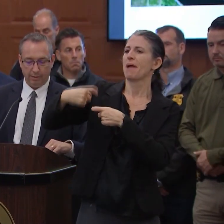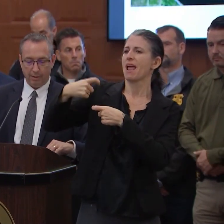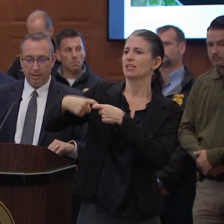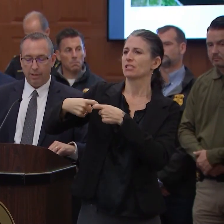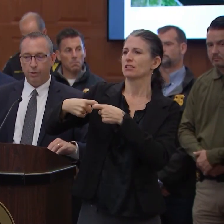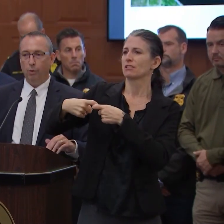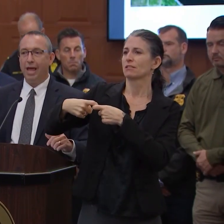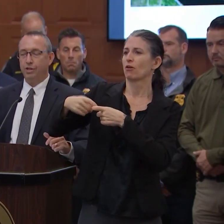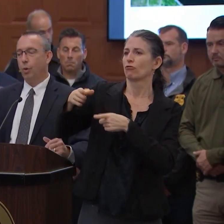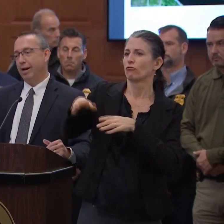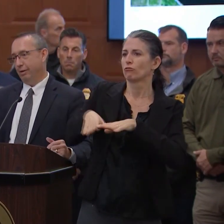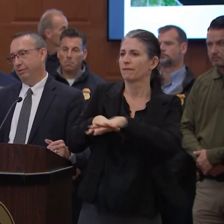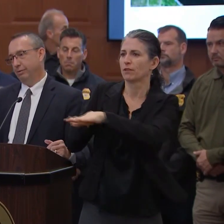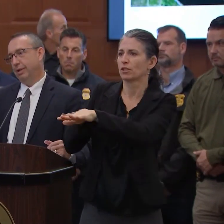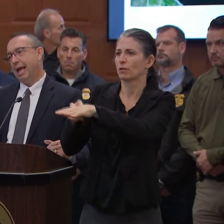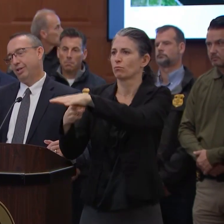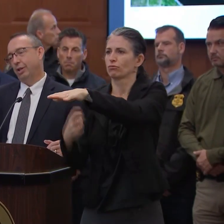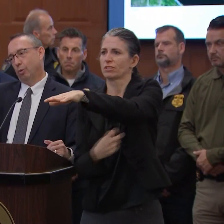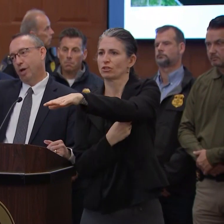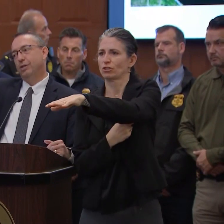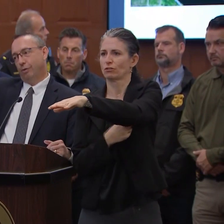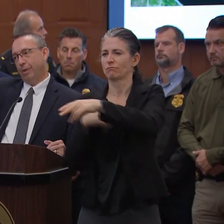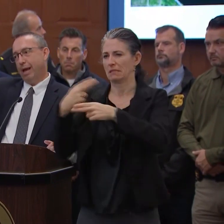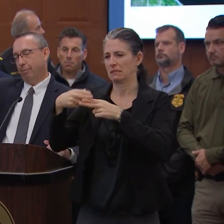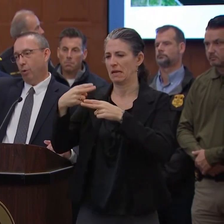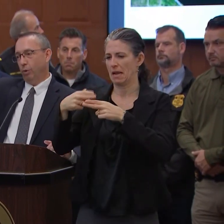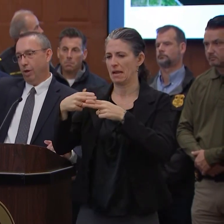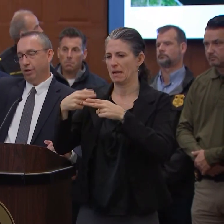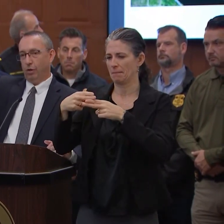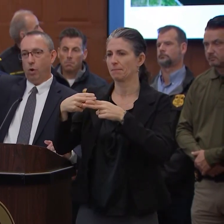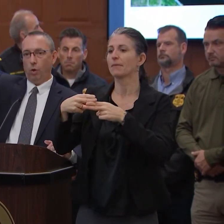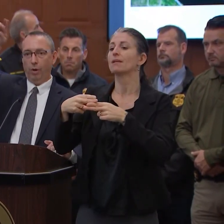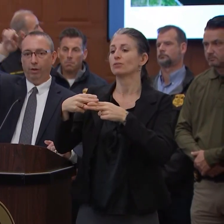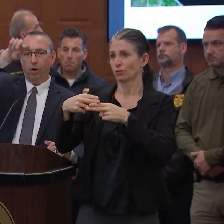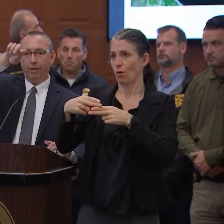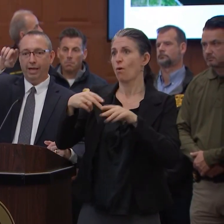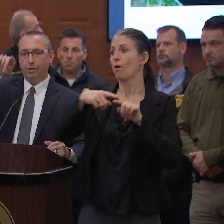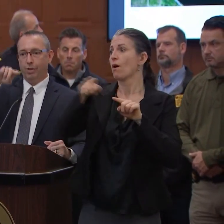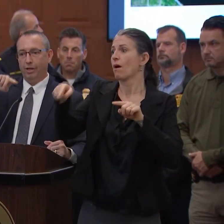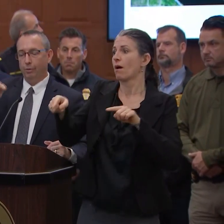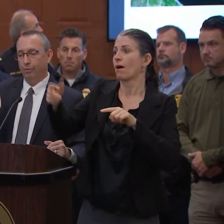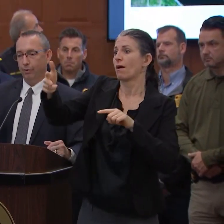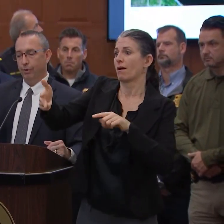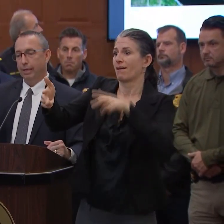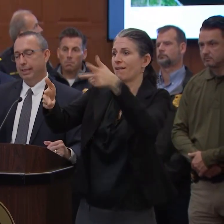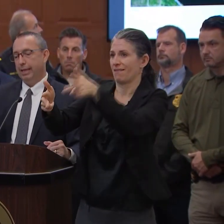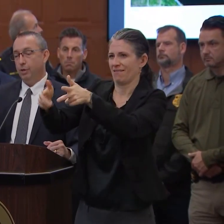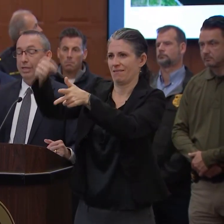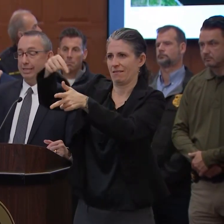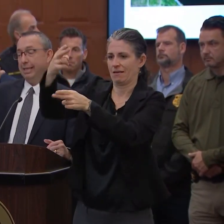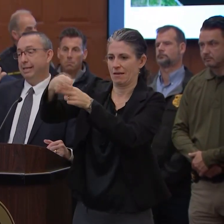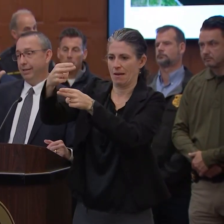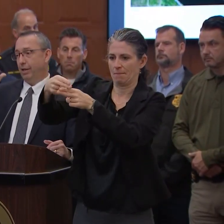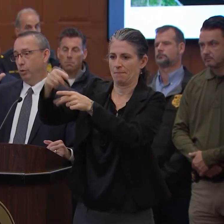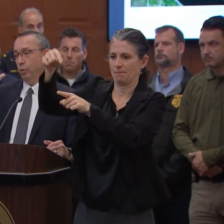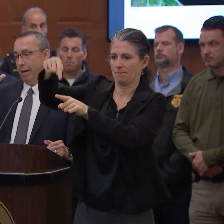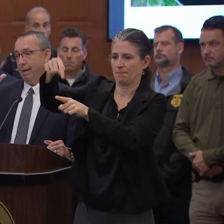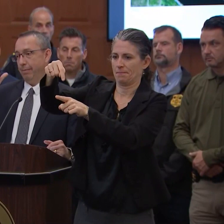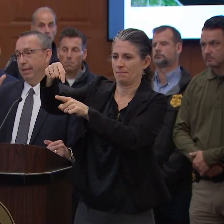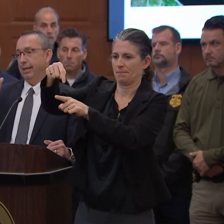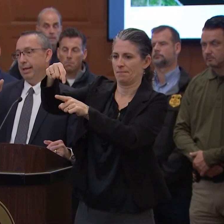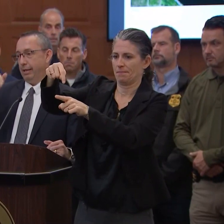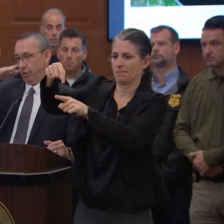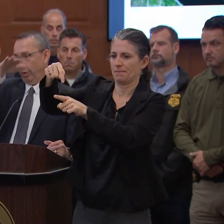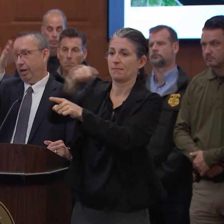Trail. So that trail actually runs from that boat launch all the way along the Androscoggin River, and you can see it on that Google